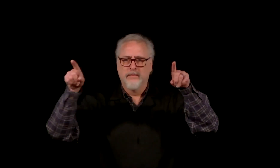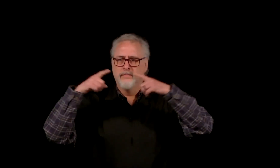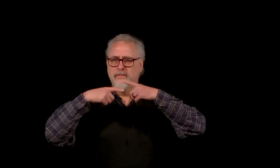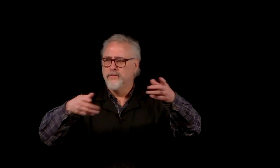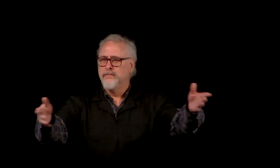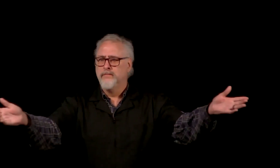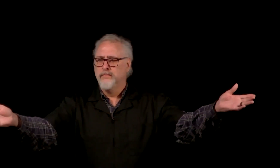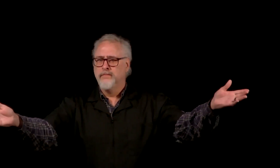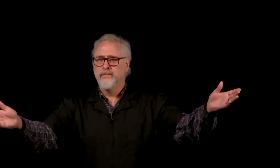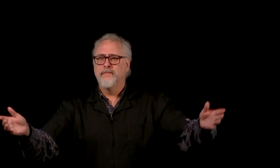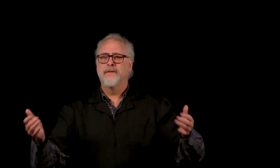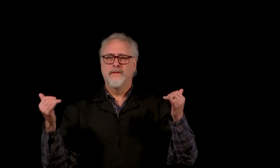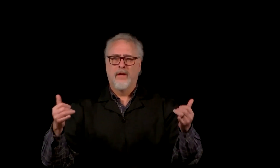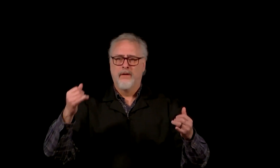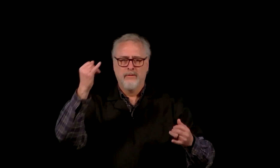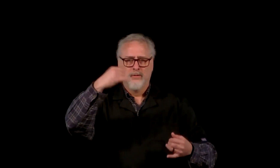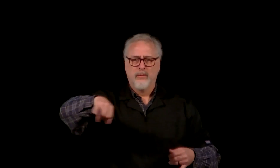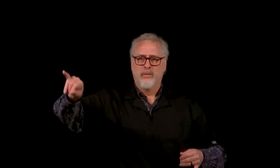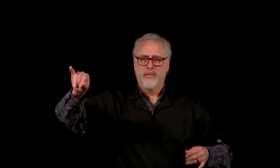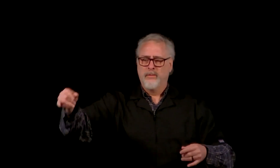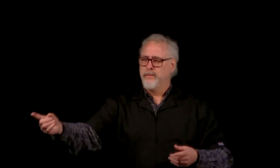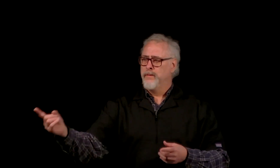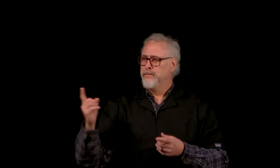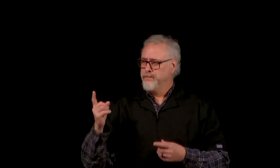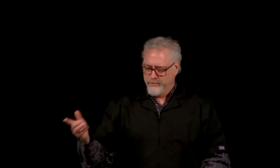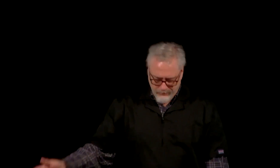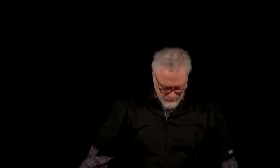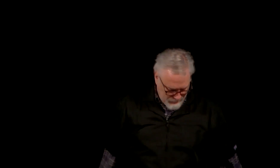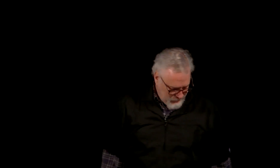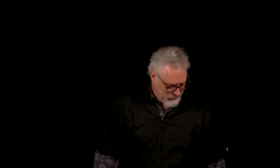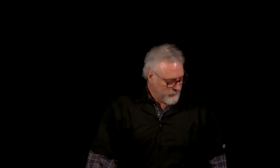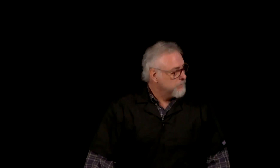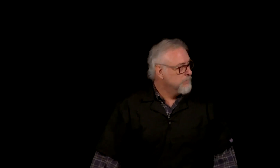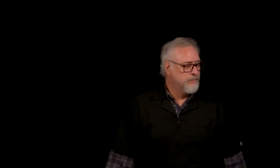Okay, other announcements. Julie has one. She'll come on up.